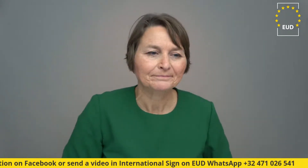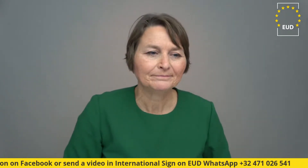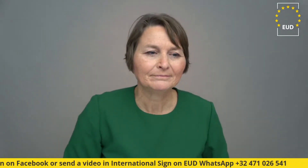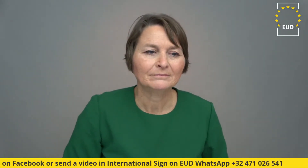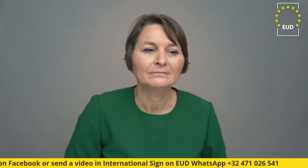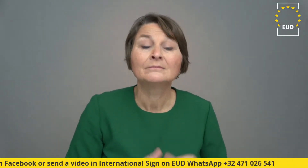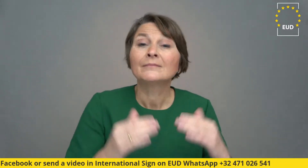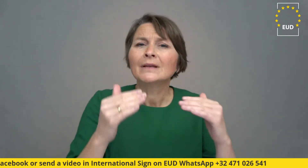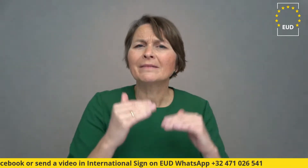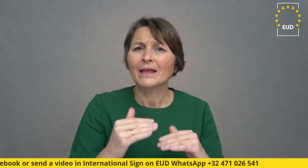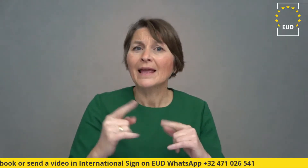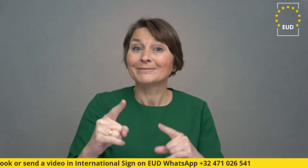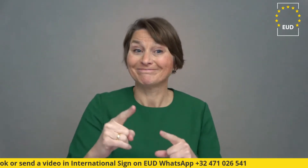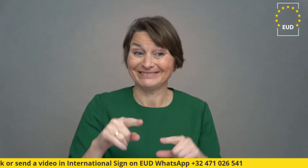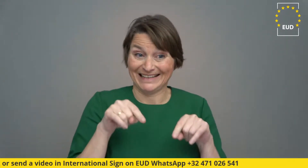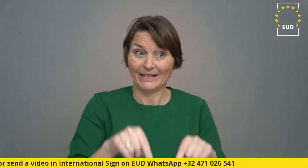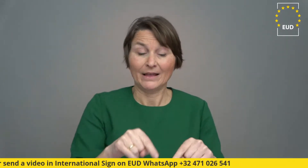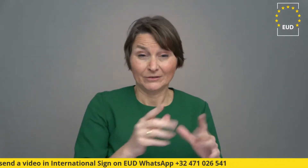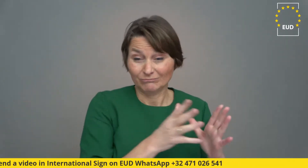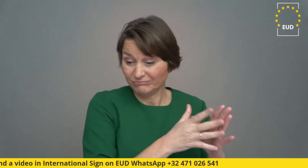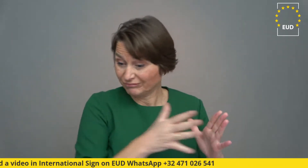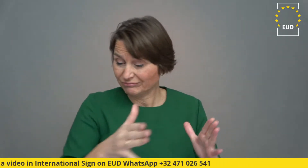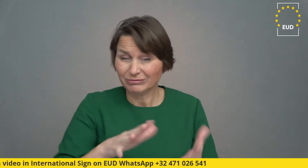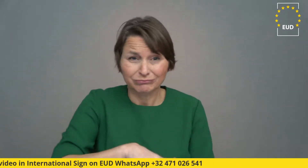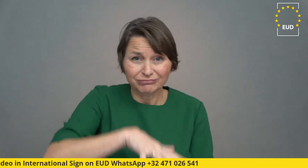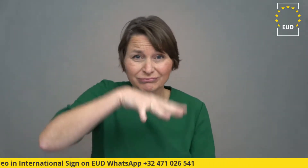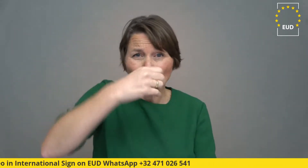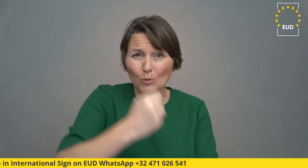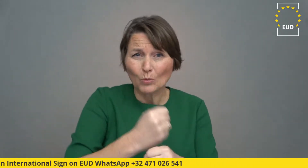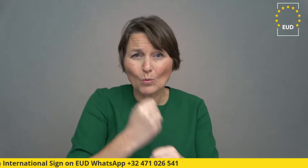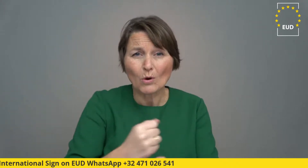be aware of the everyday affairs.